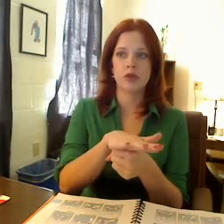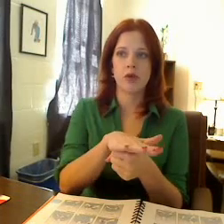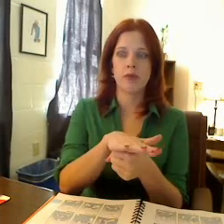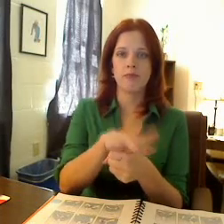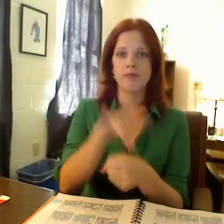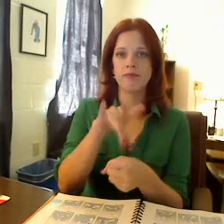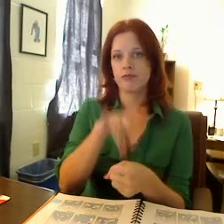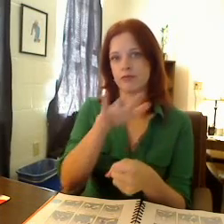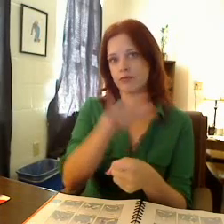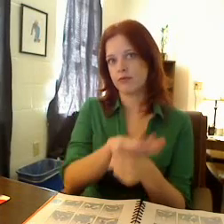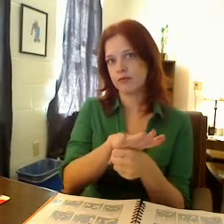pop.